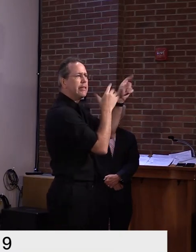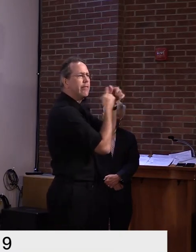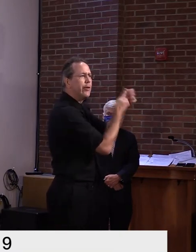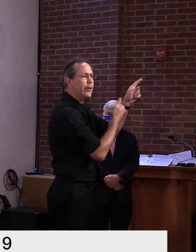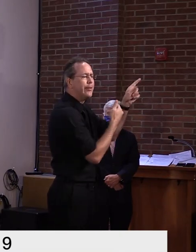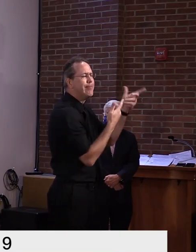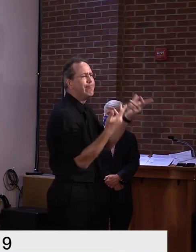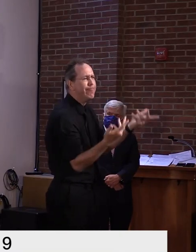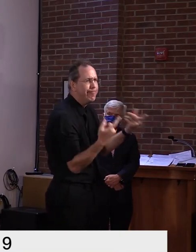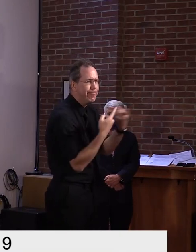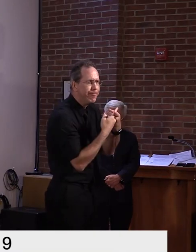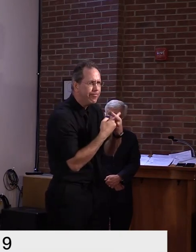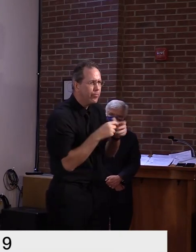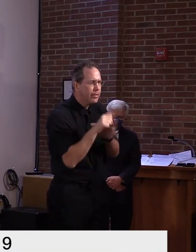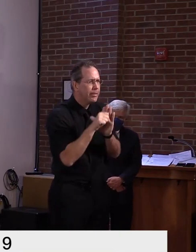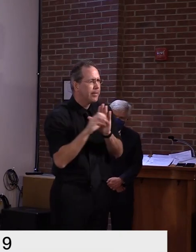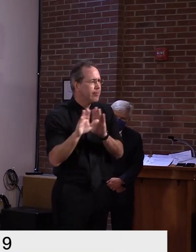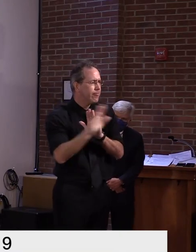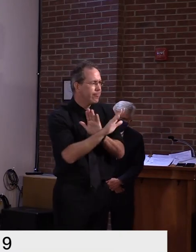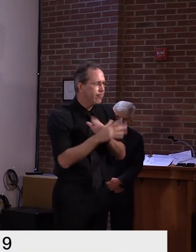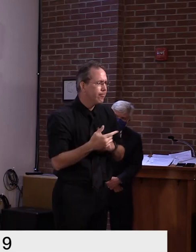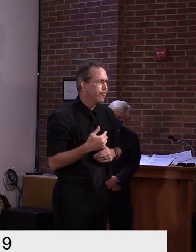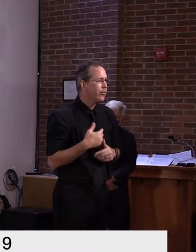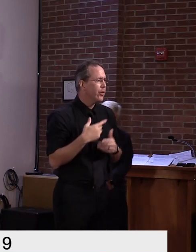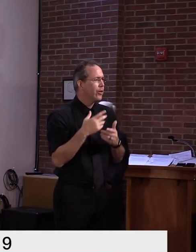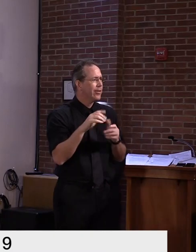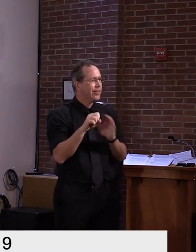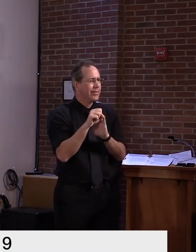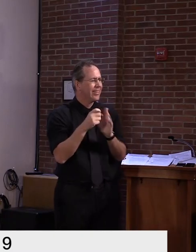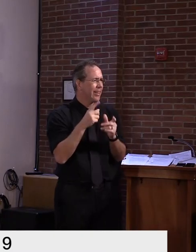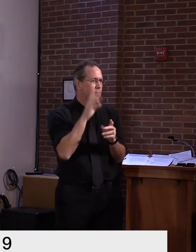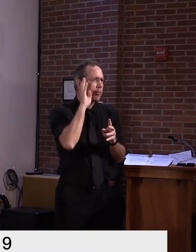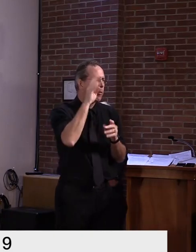creating the rule book for many things, and we feel very strongly about this one.